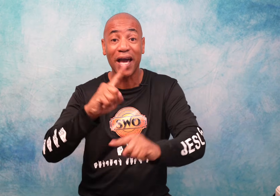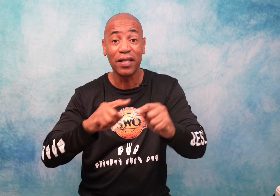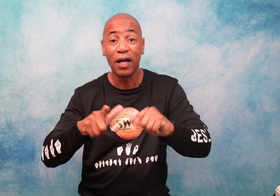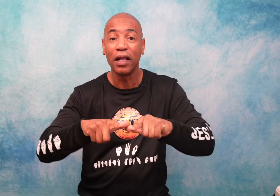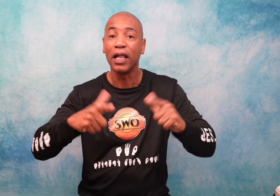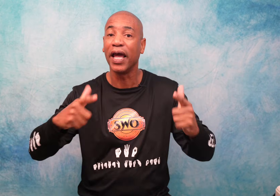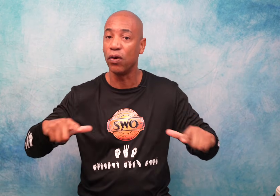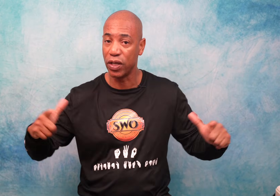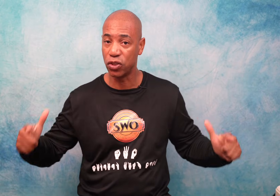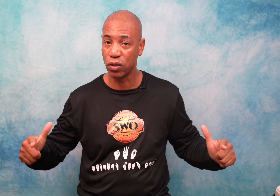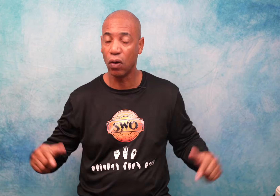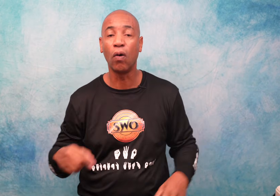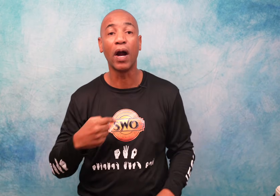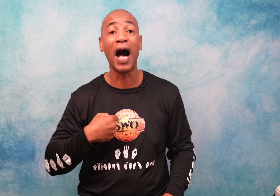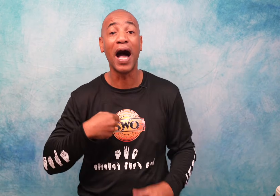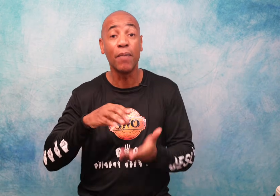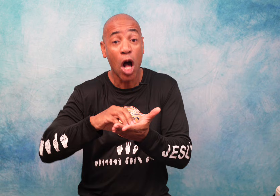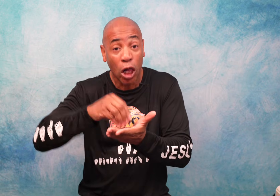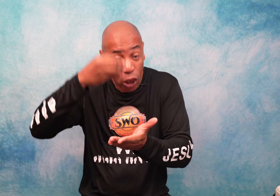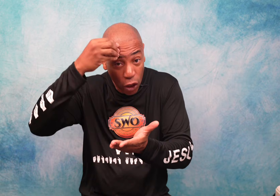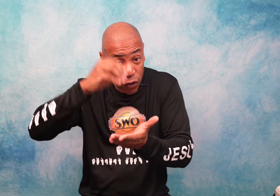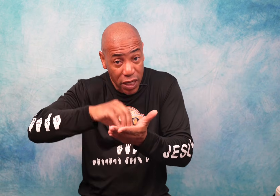sign language, or I'm learning